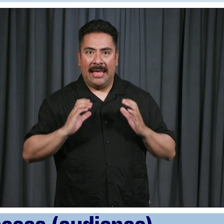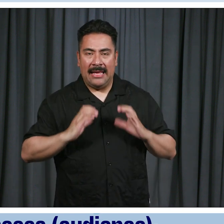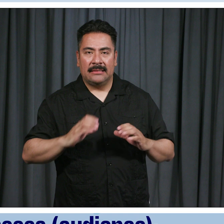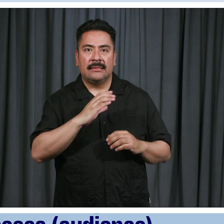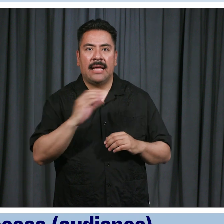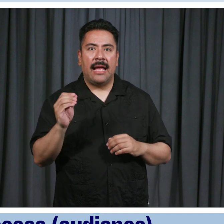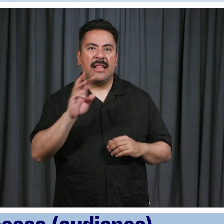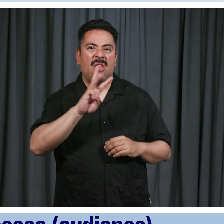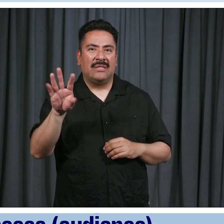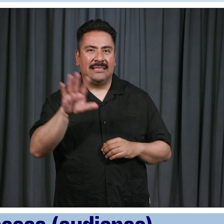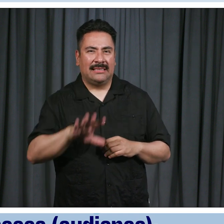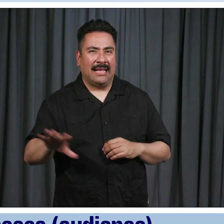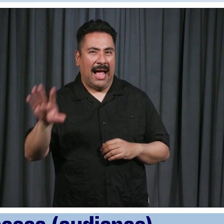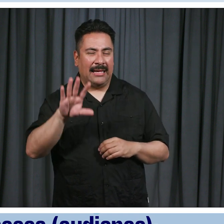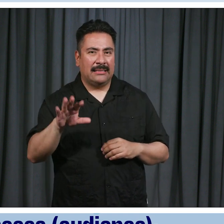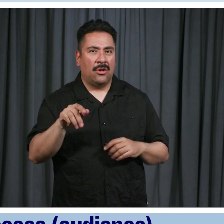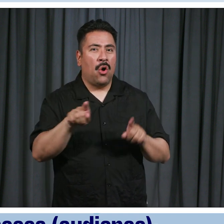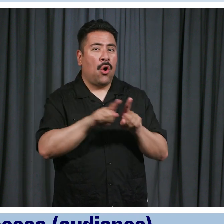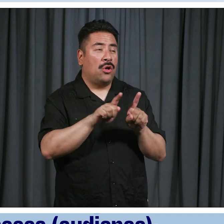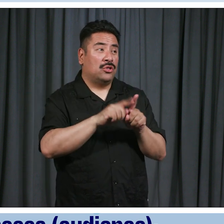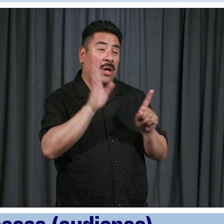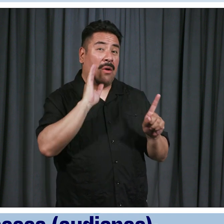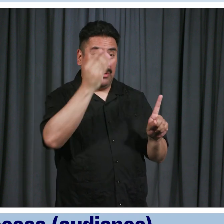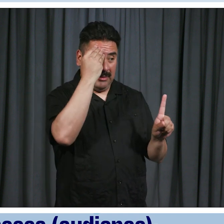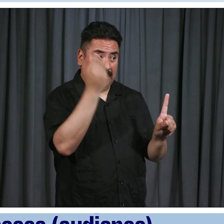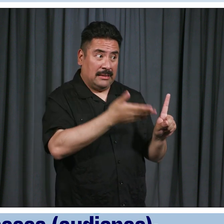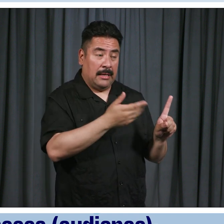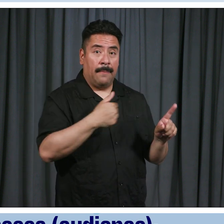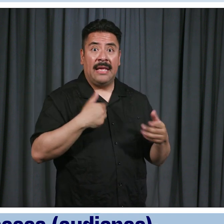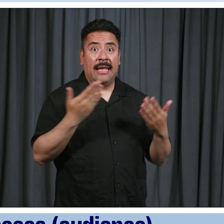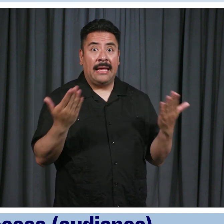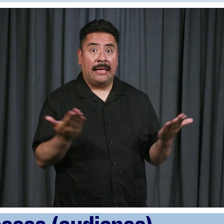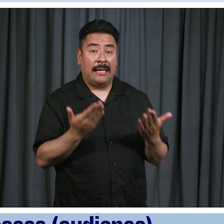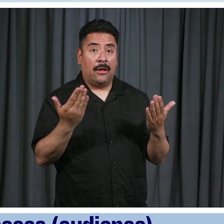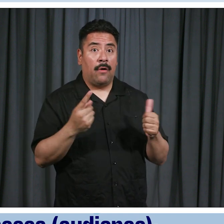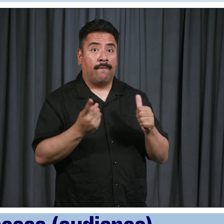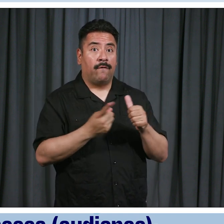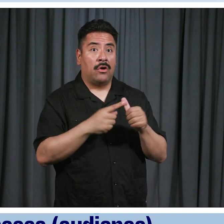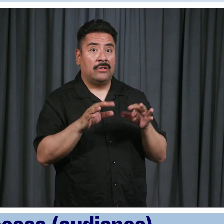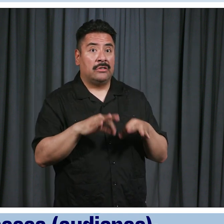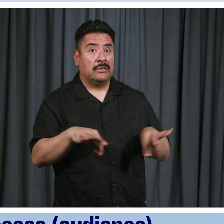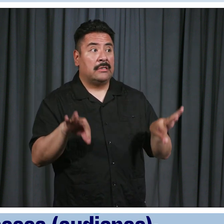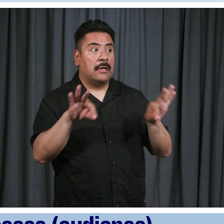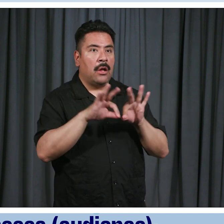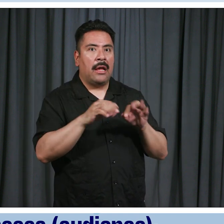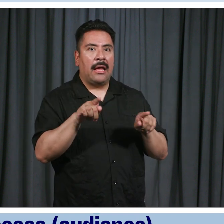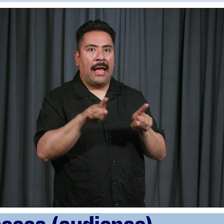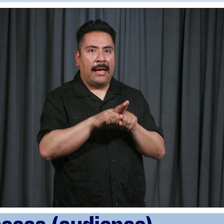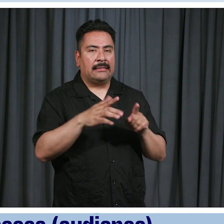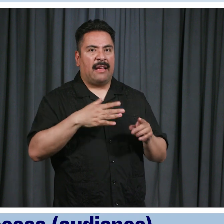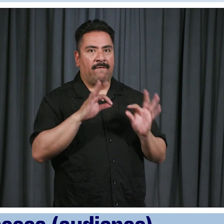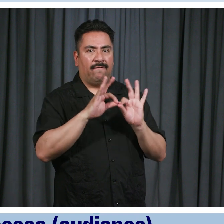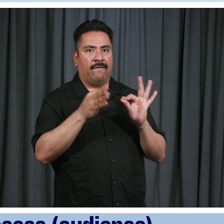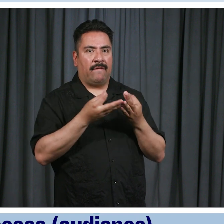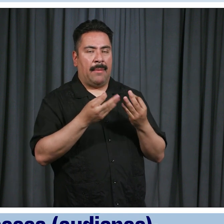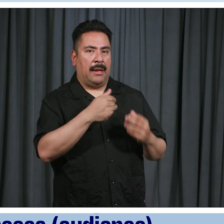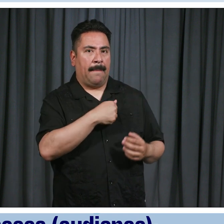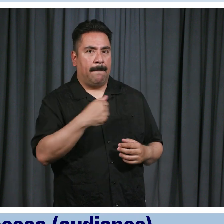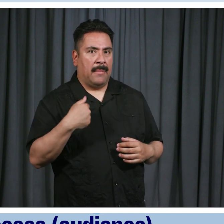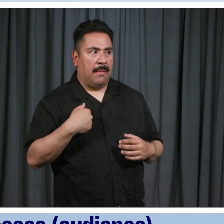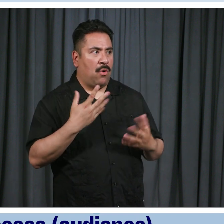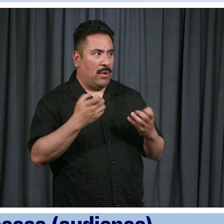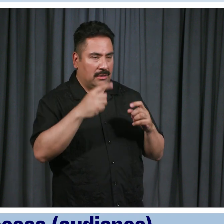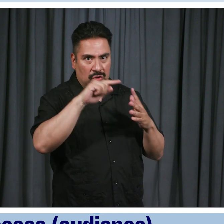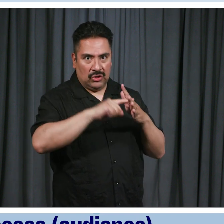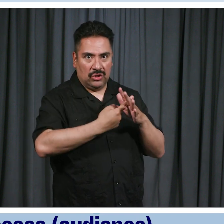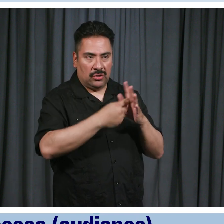for the West Side. And I should also say I'm here first and foremost, though, as a family member. And I just want to start off by